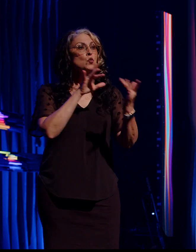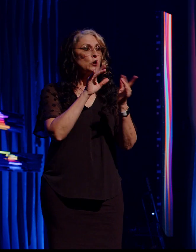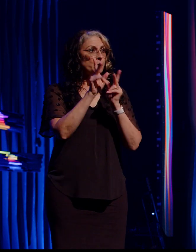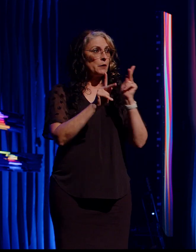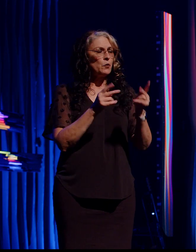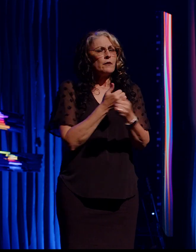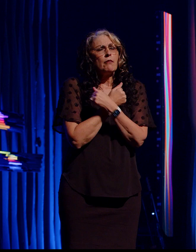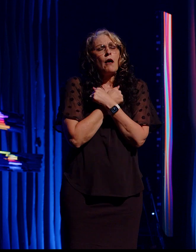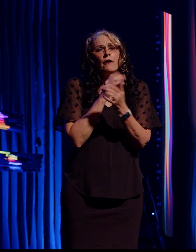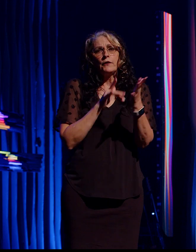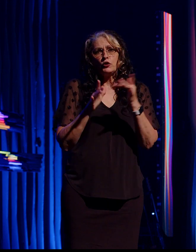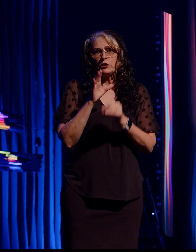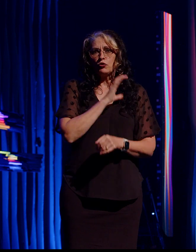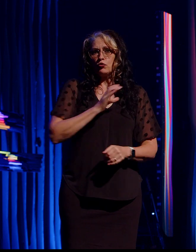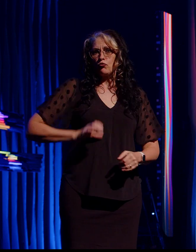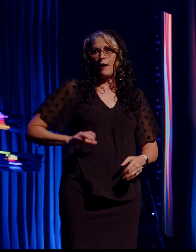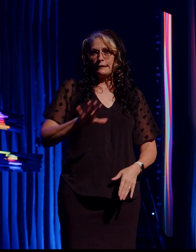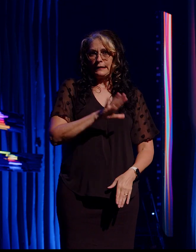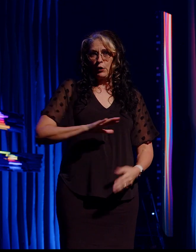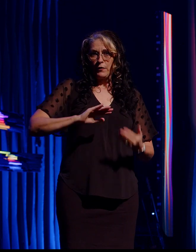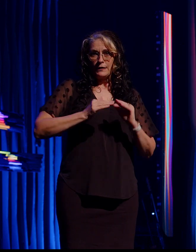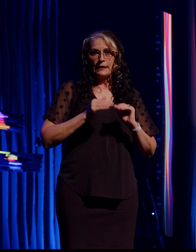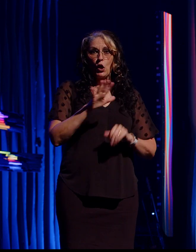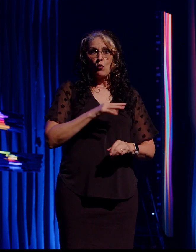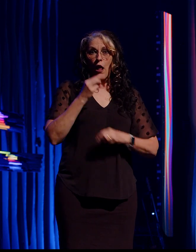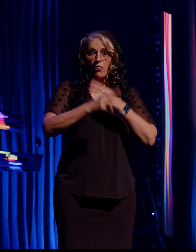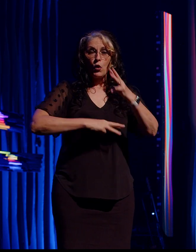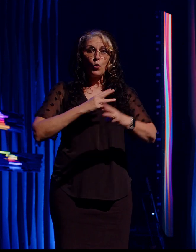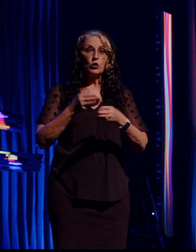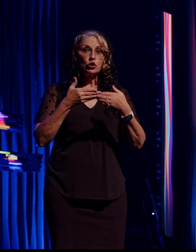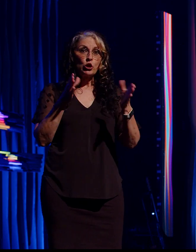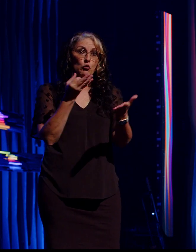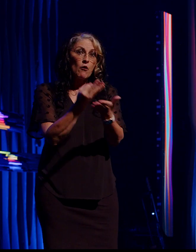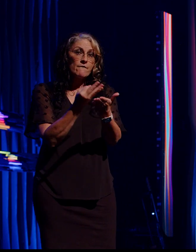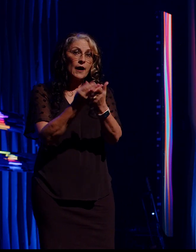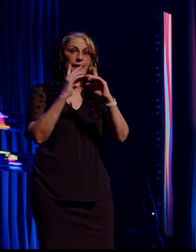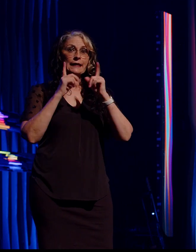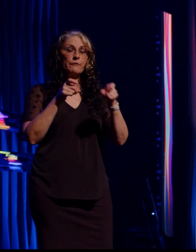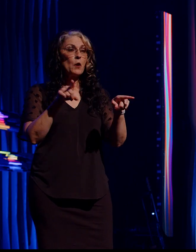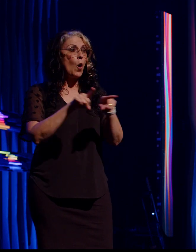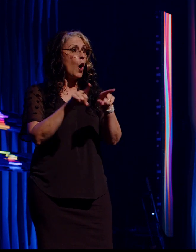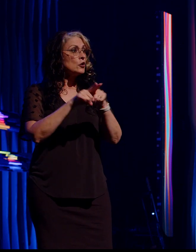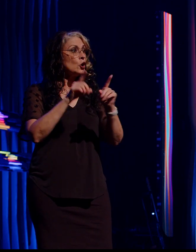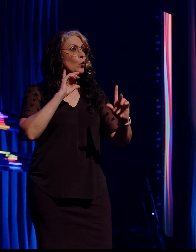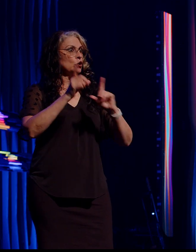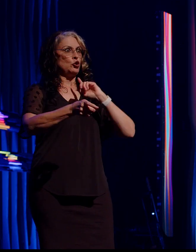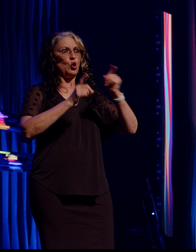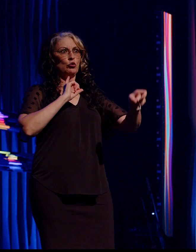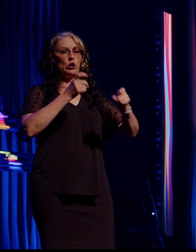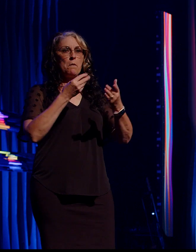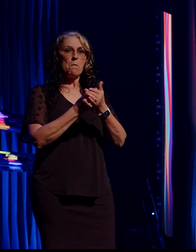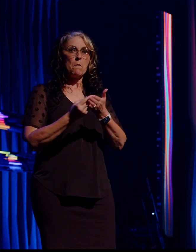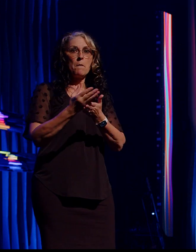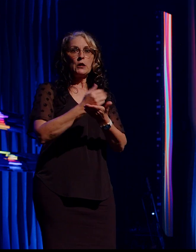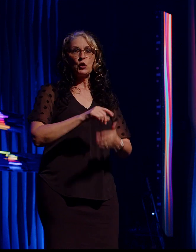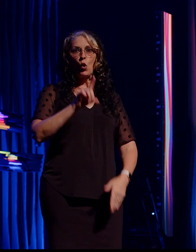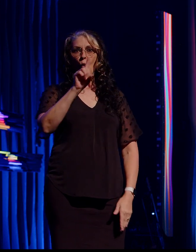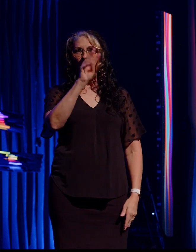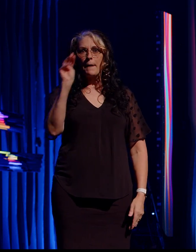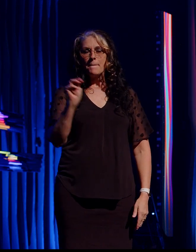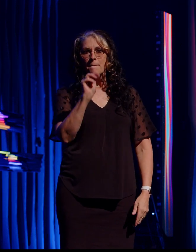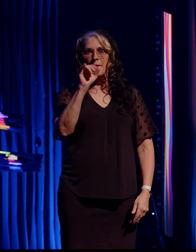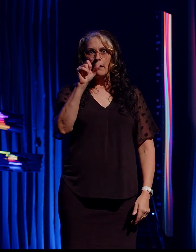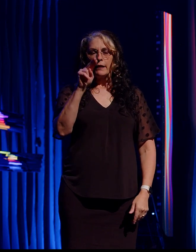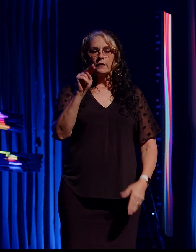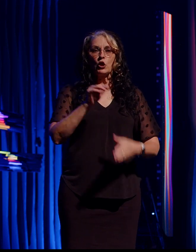love of Jesus Christ here in the city and around the world. And we do that through the general fund giving, but we also, this church is so generous, we also raise $1 million a year